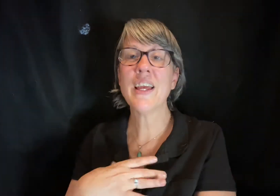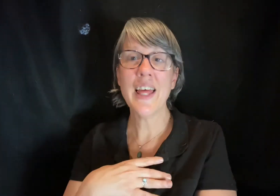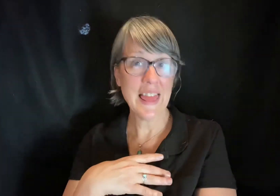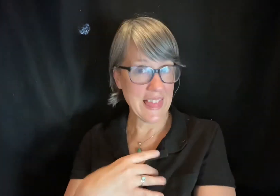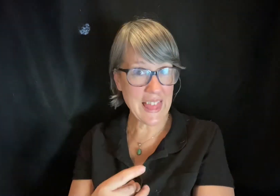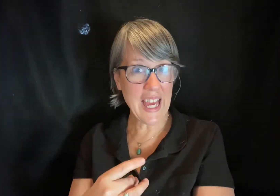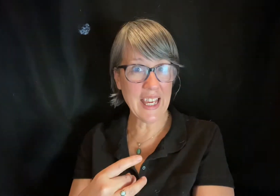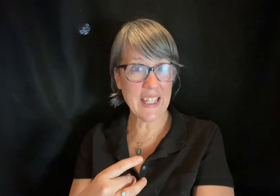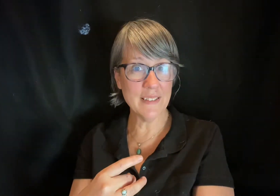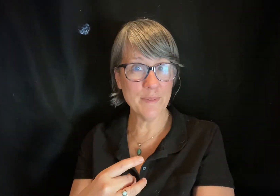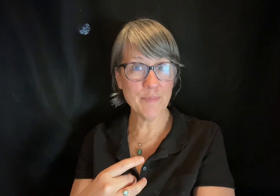Like.